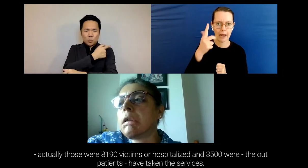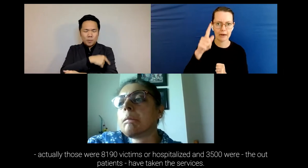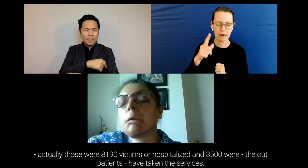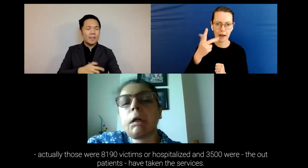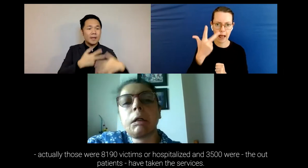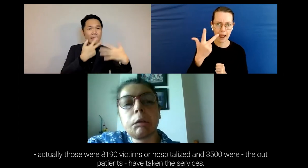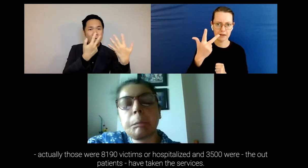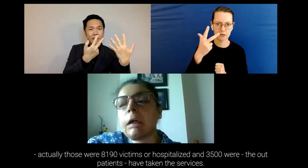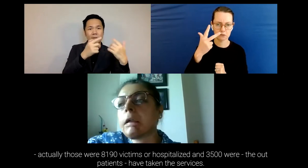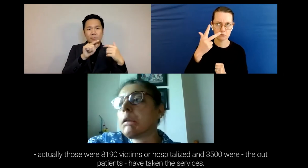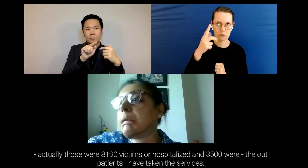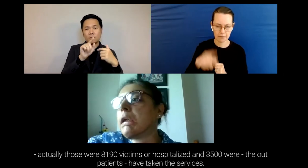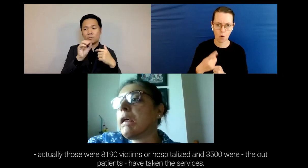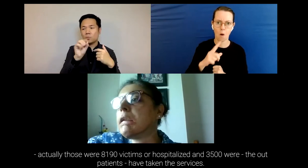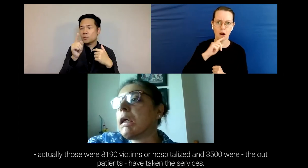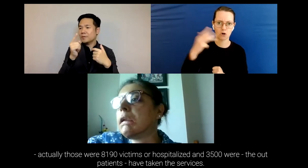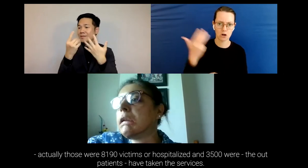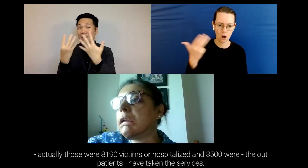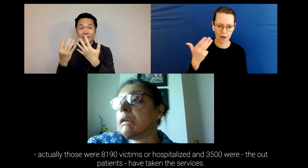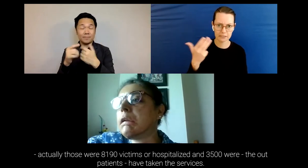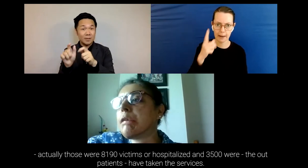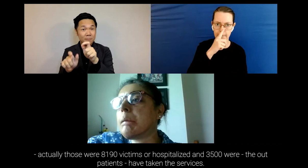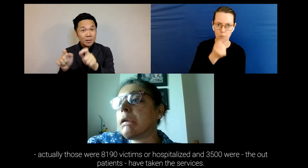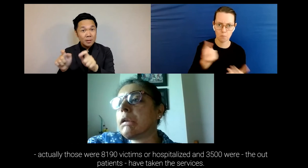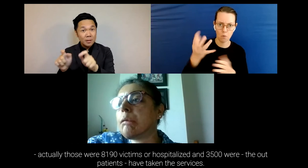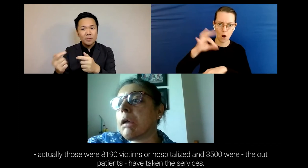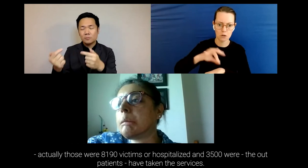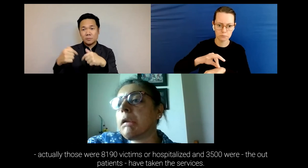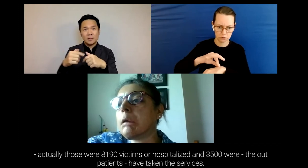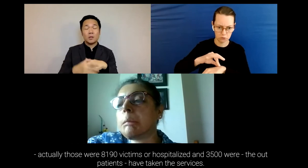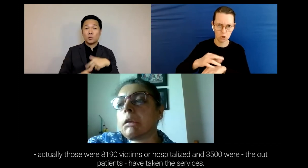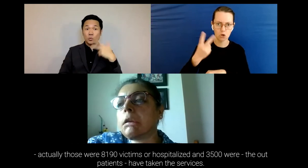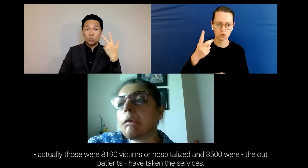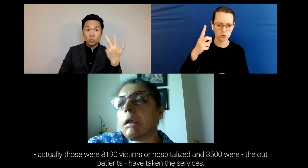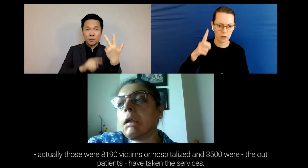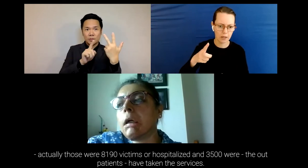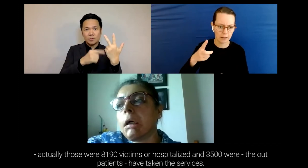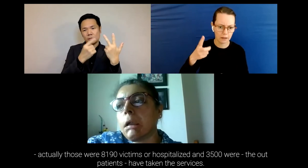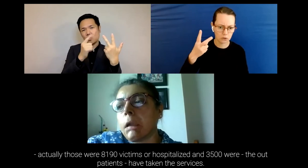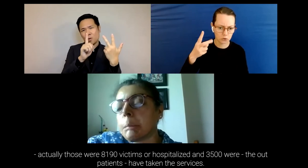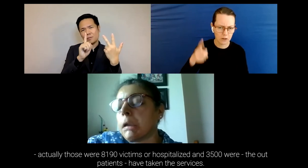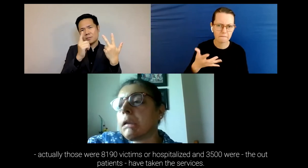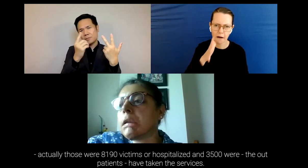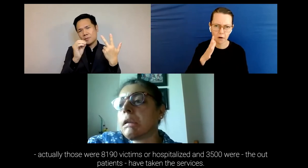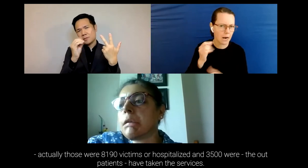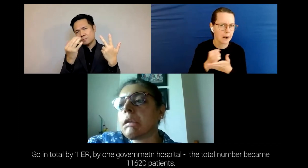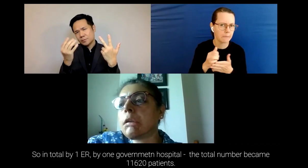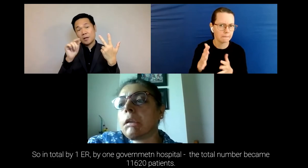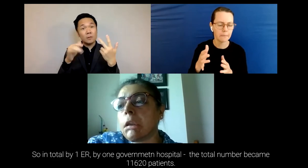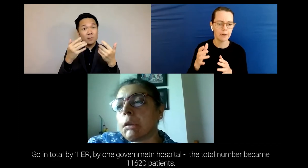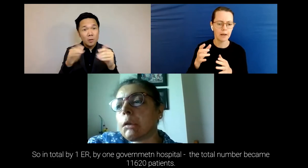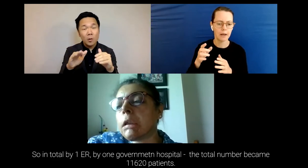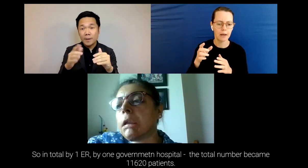8,119 victims were hospitalized and 3,501 outpatients were have taken the